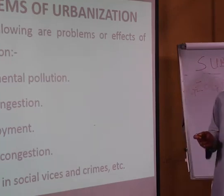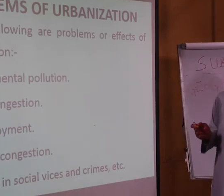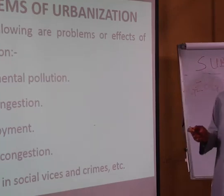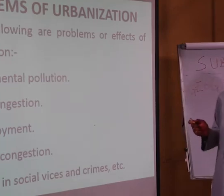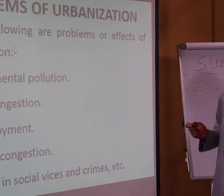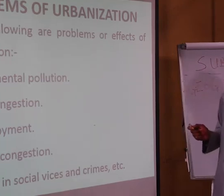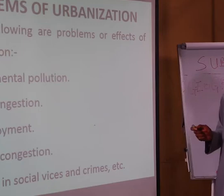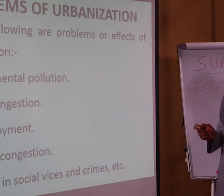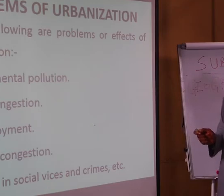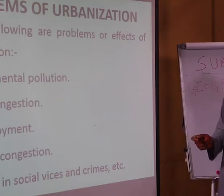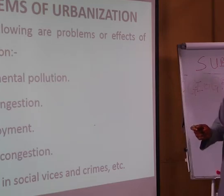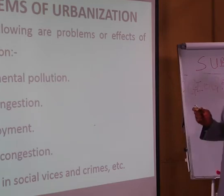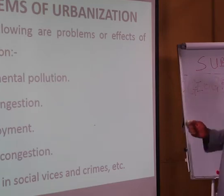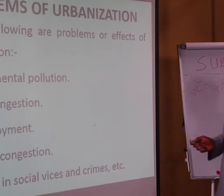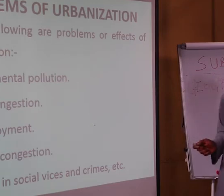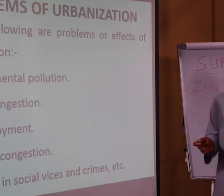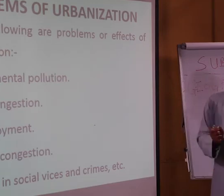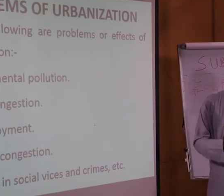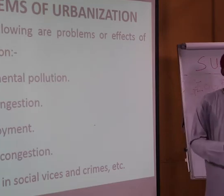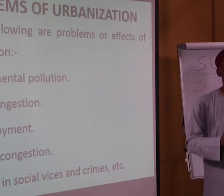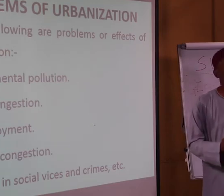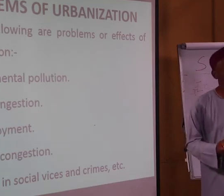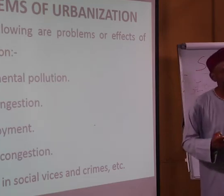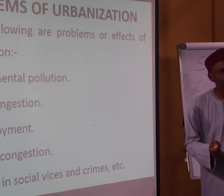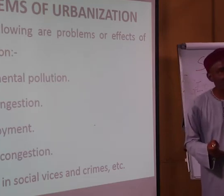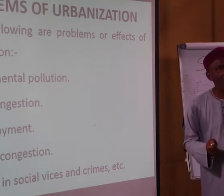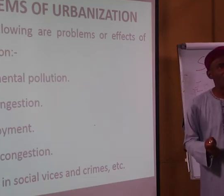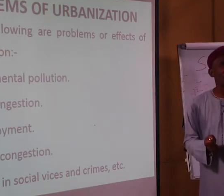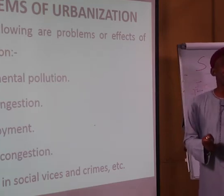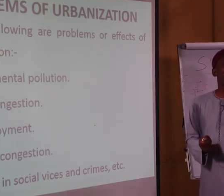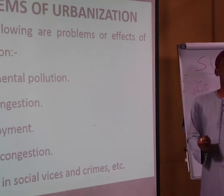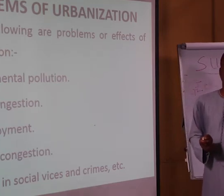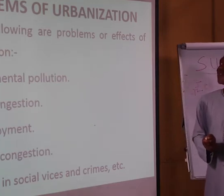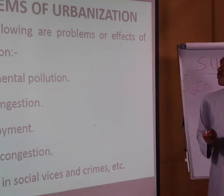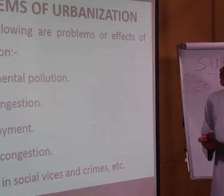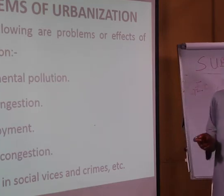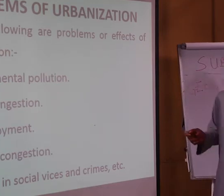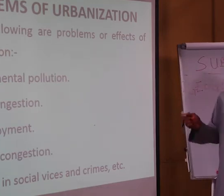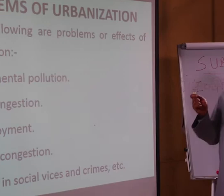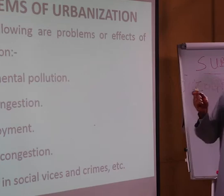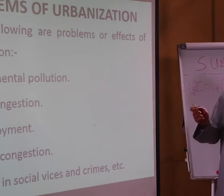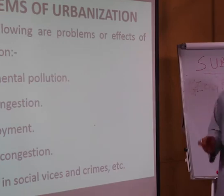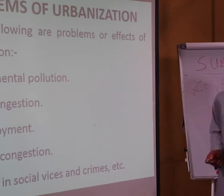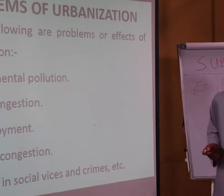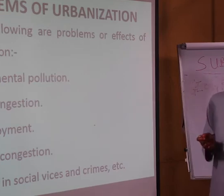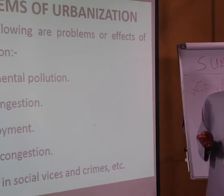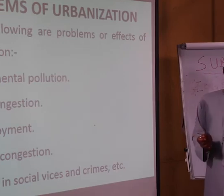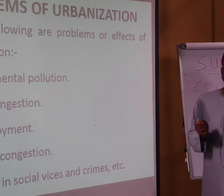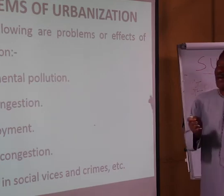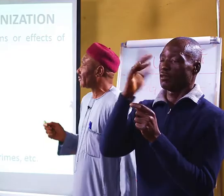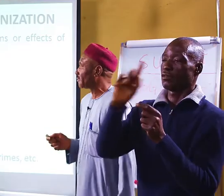The following are problems or effects. If you don't want to say problems, you can say effect of